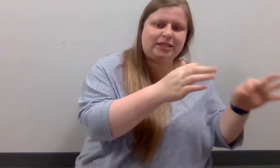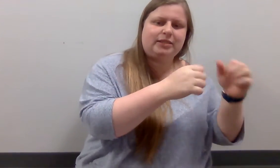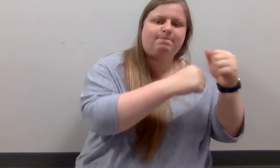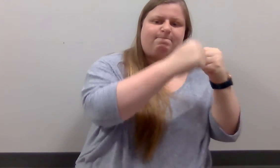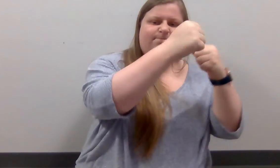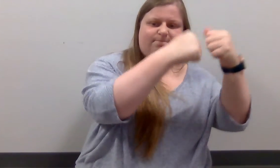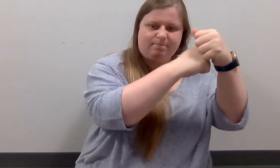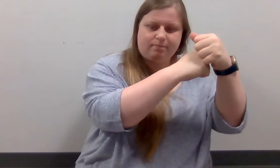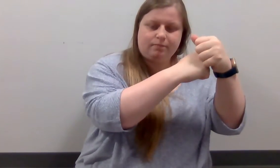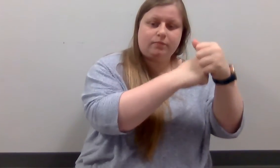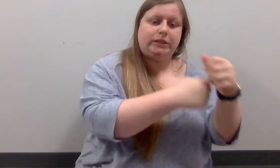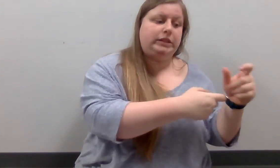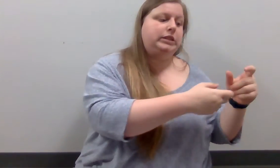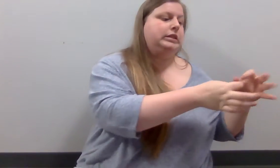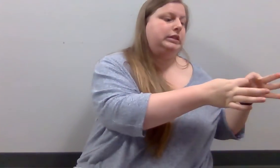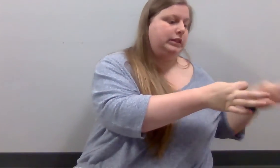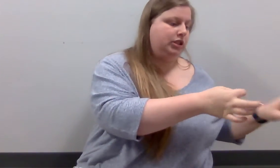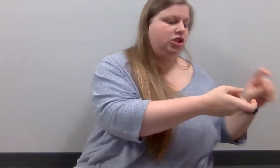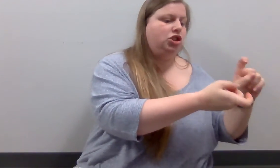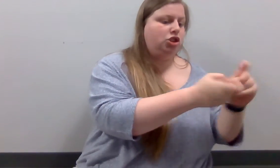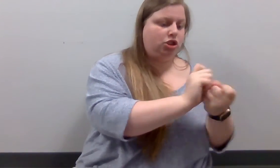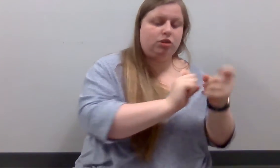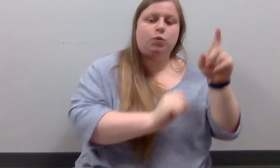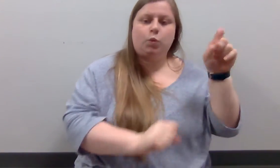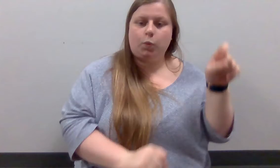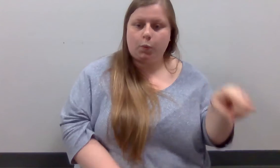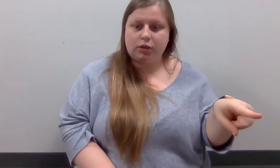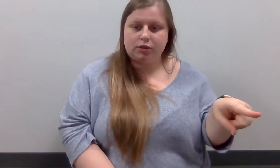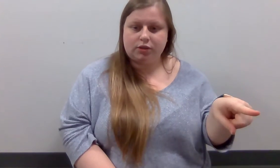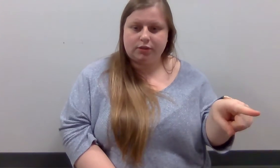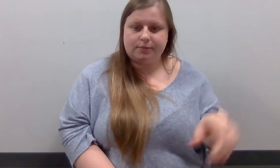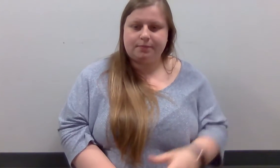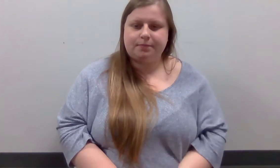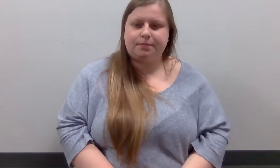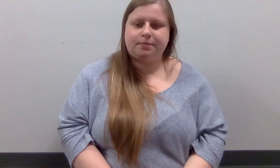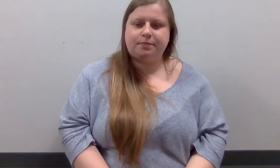It's a recast because you changed the sentence structure from a sentence into a question.